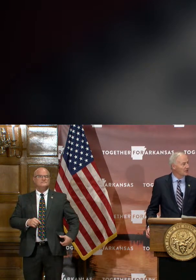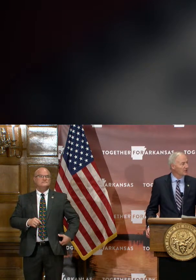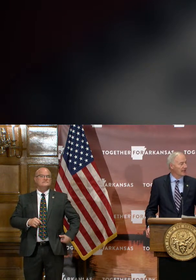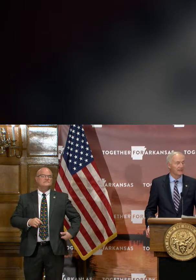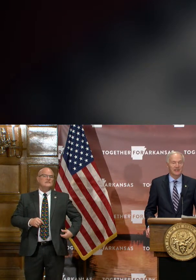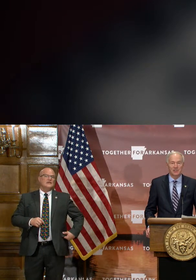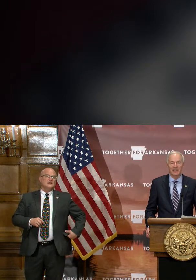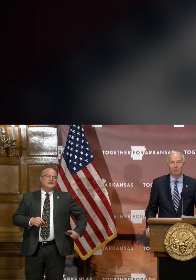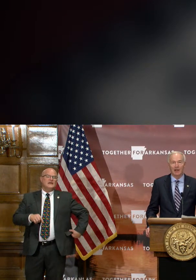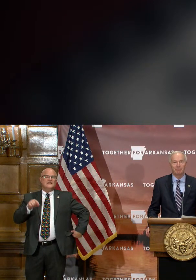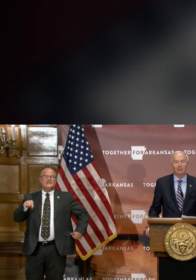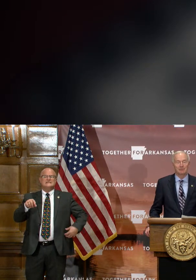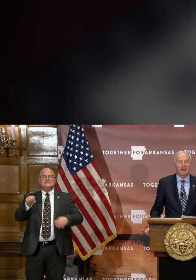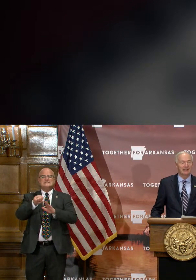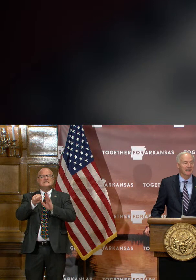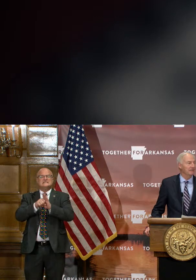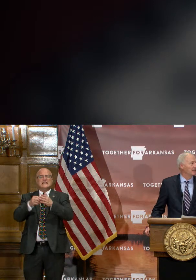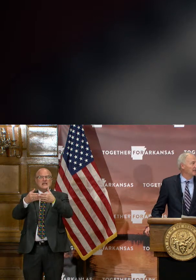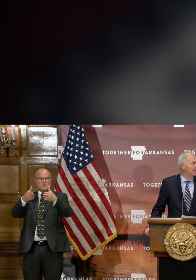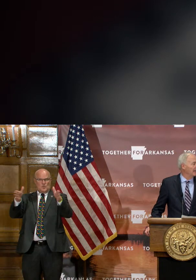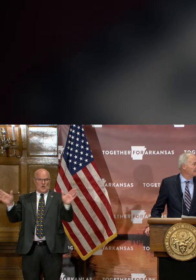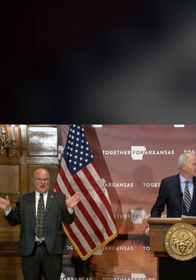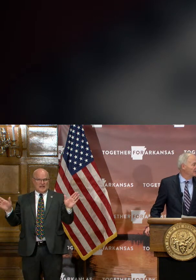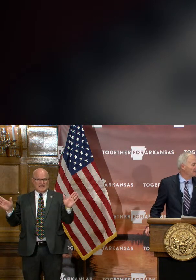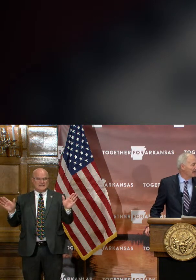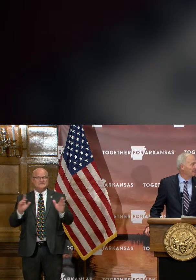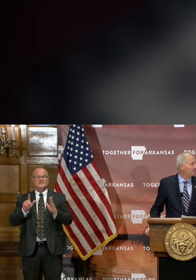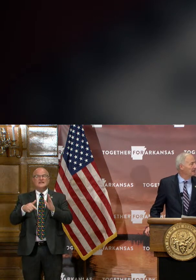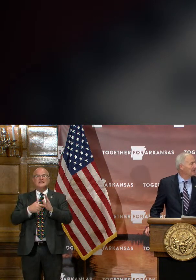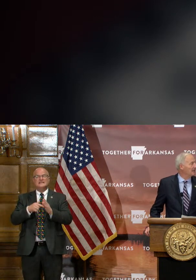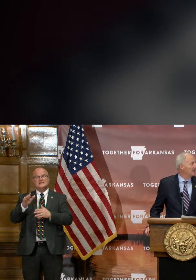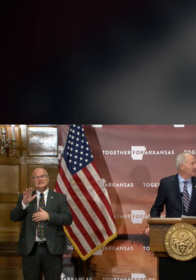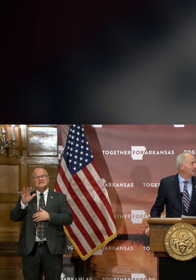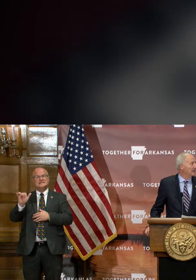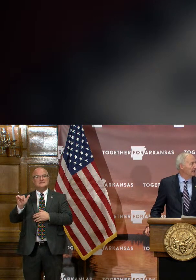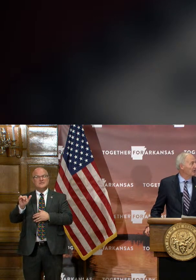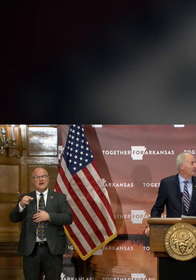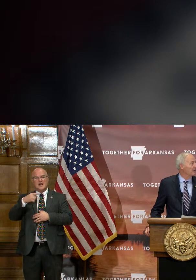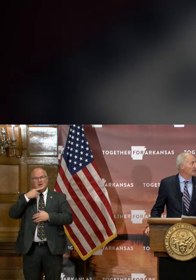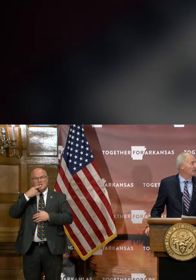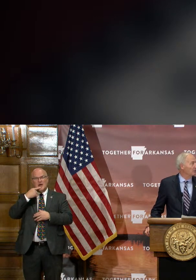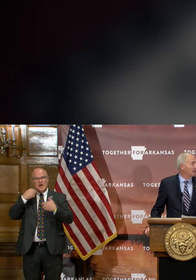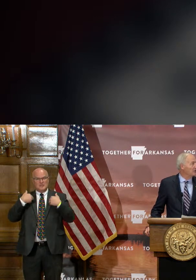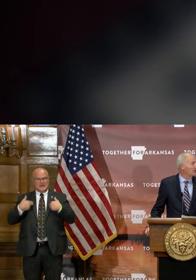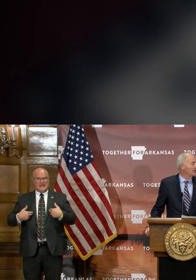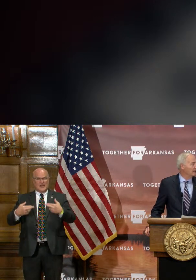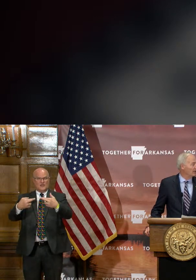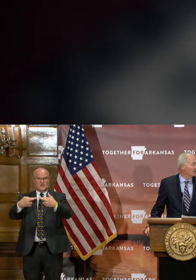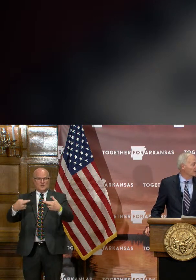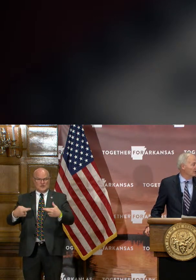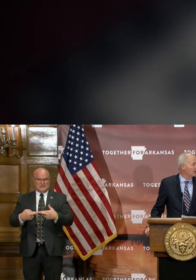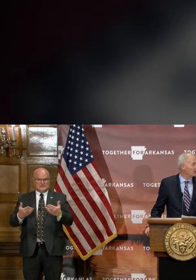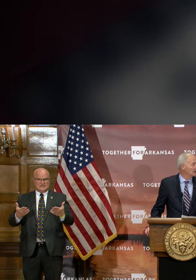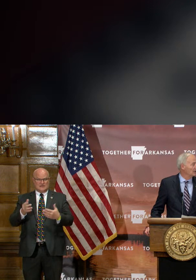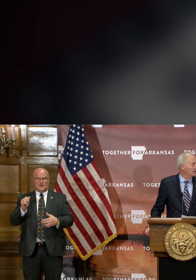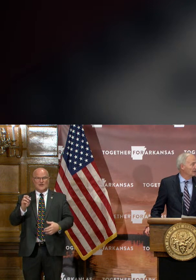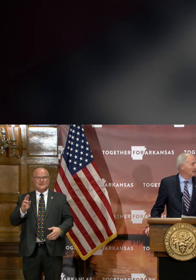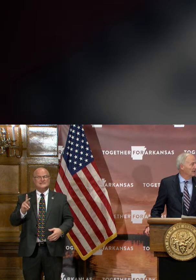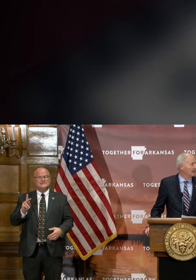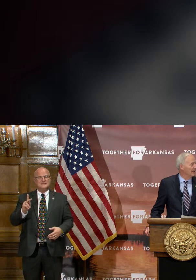And this looks at the statewide perspective, and this is by public health region in